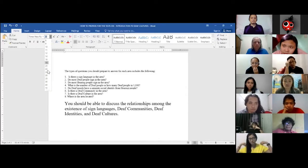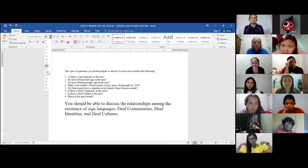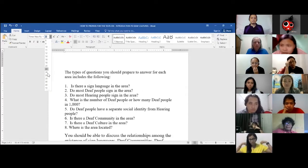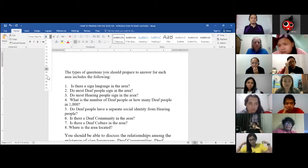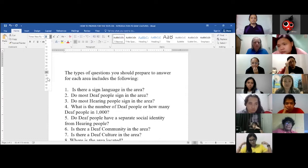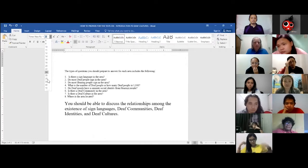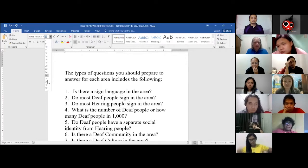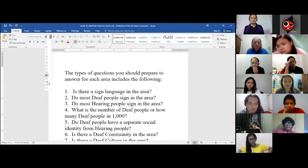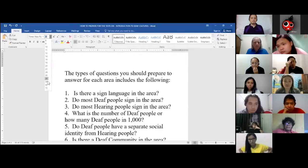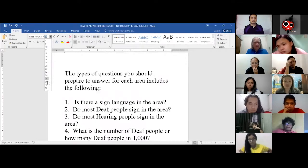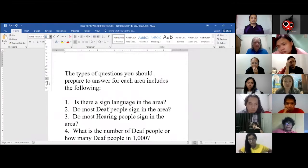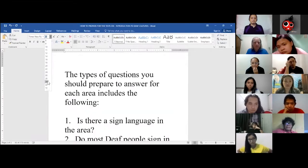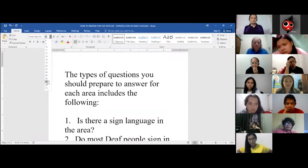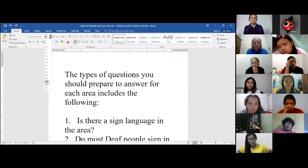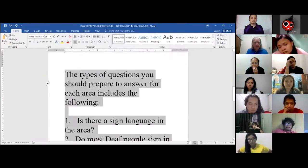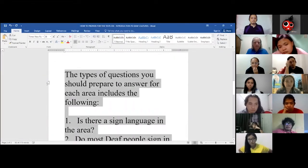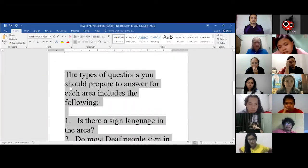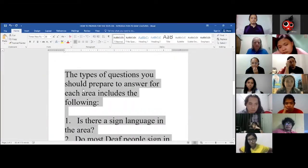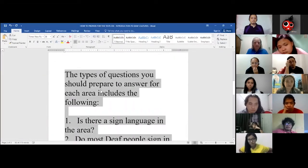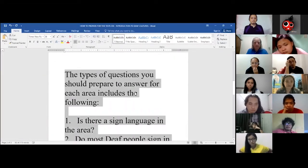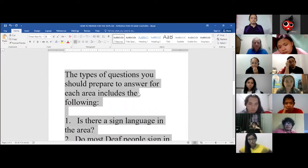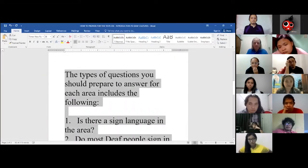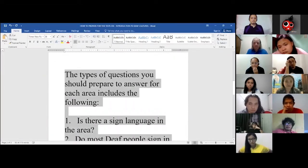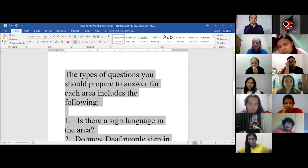All right, so again, here are the questions.